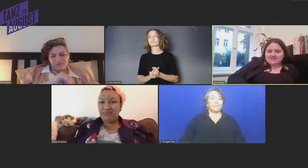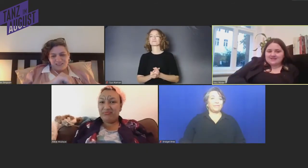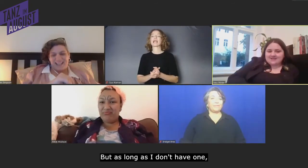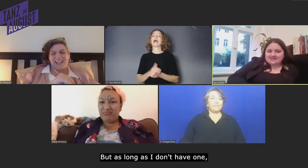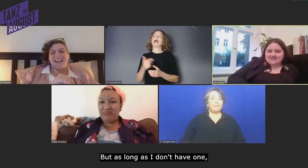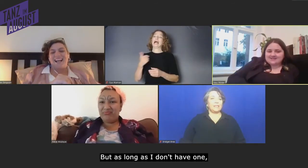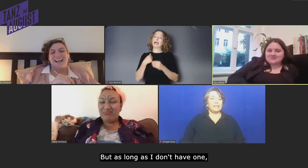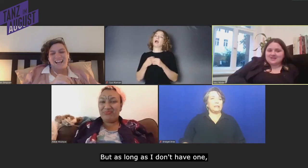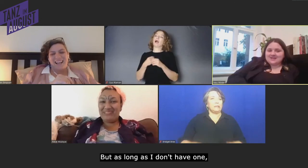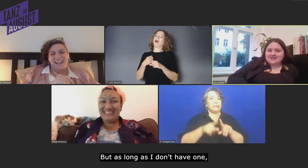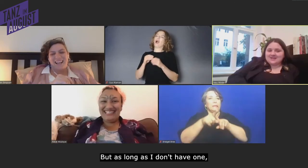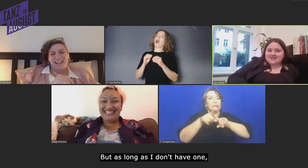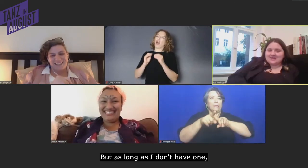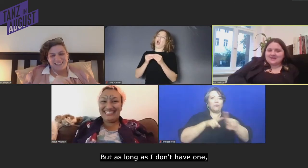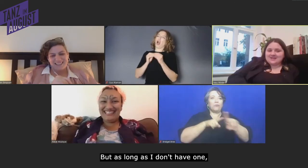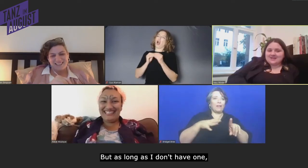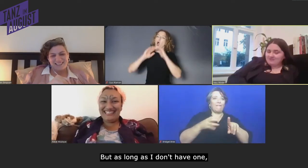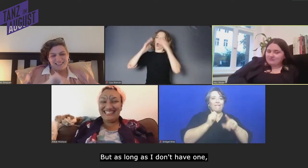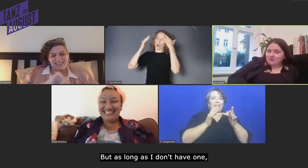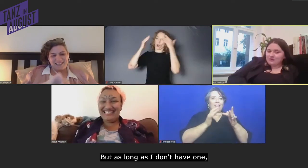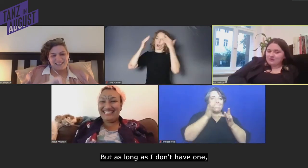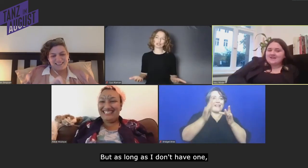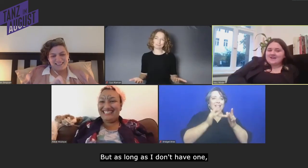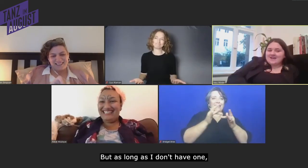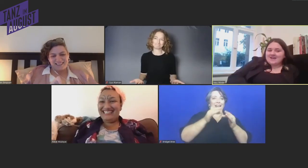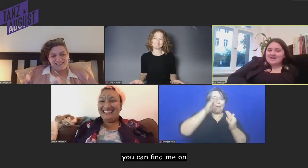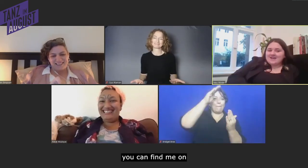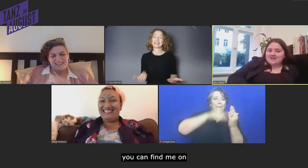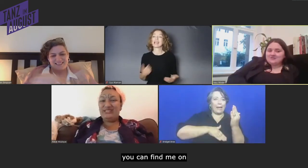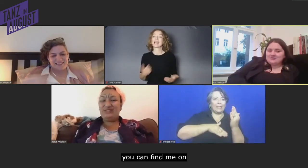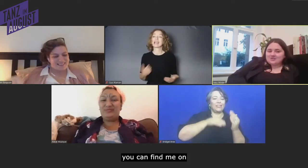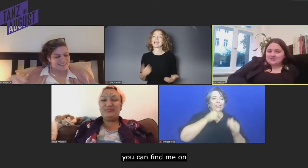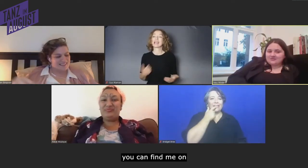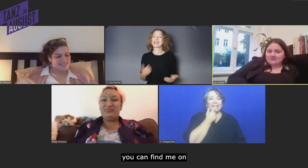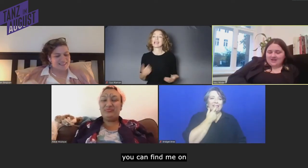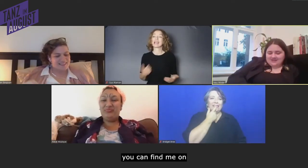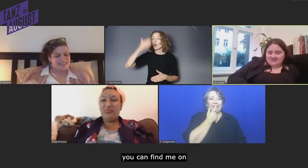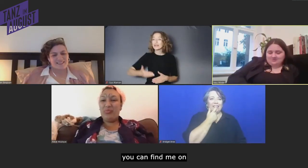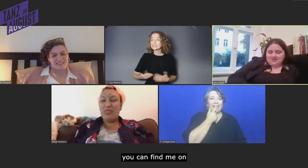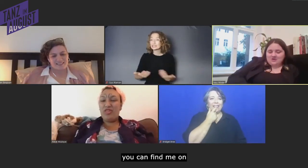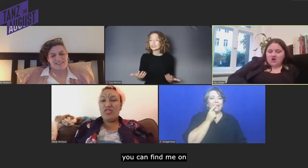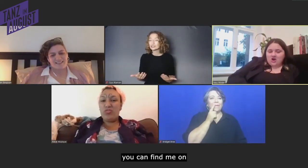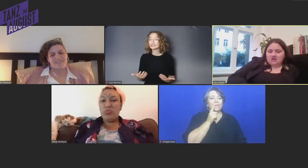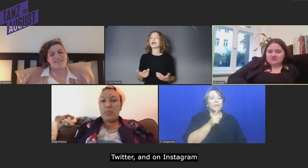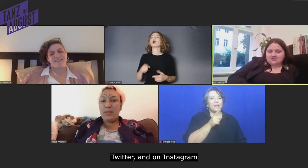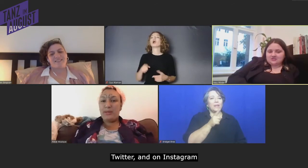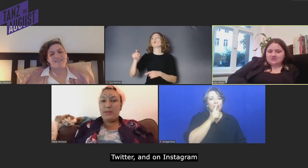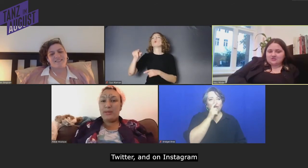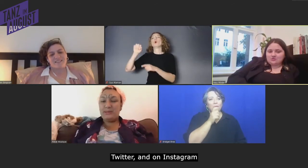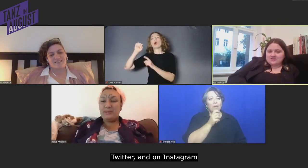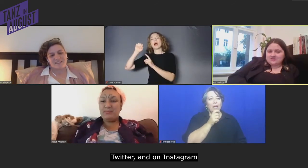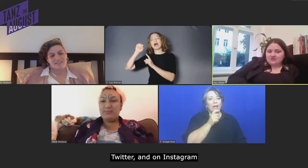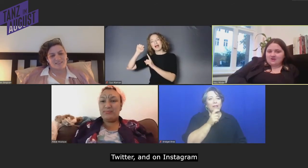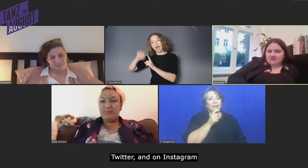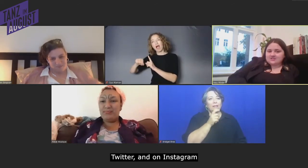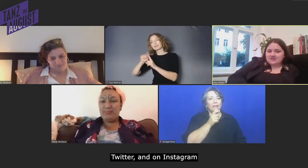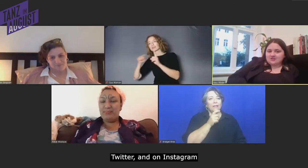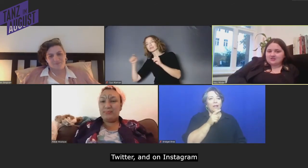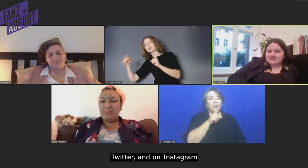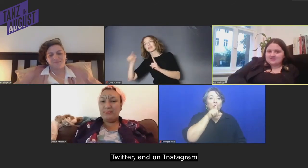but as long as I don't have one, you can find me on Twitter,